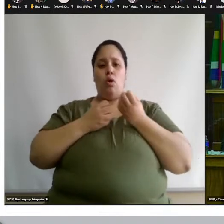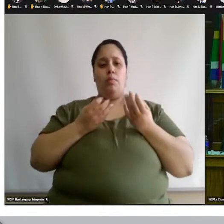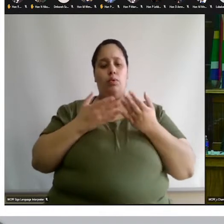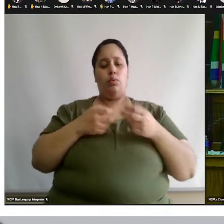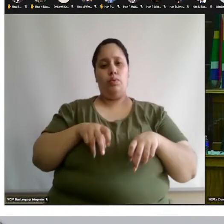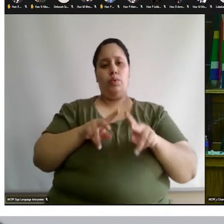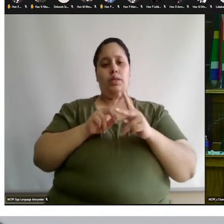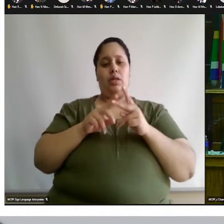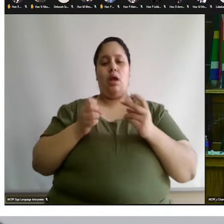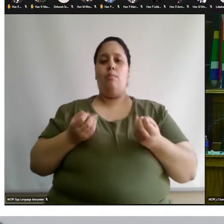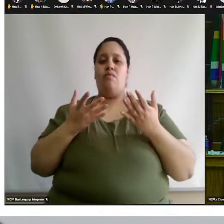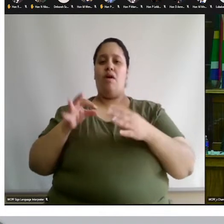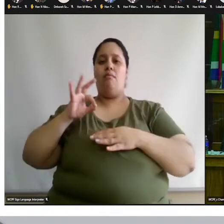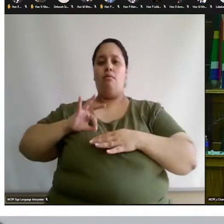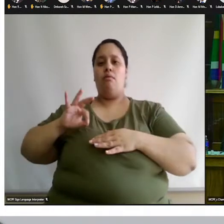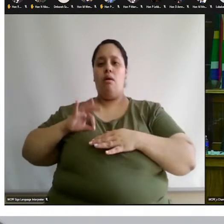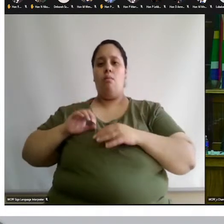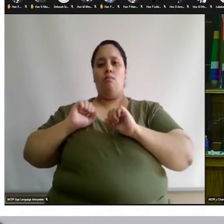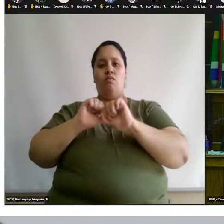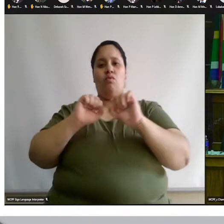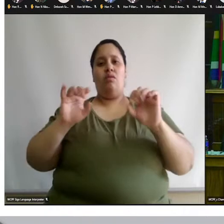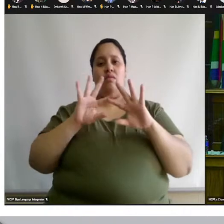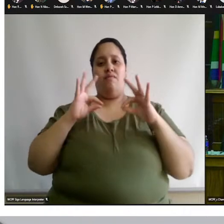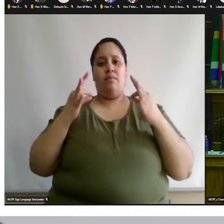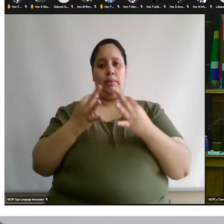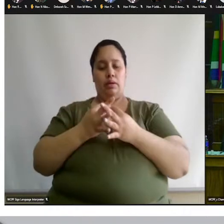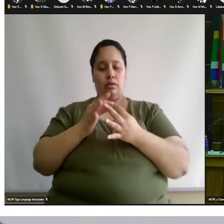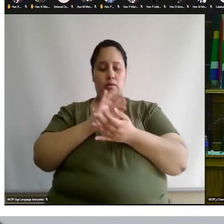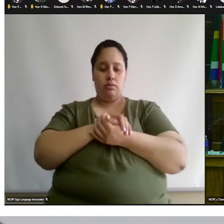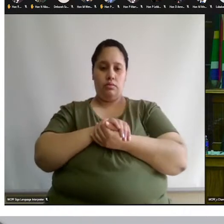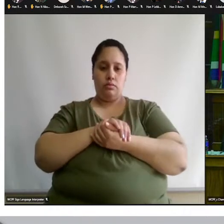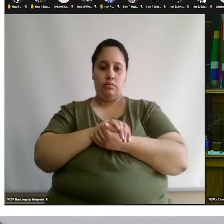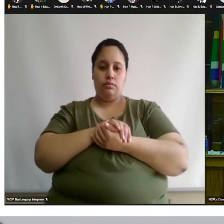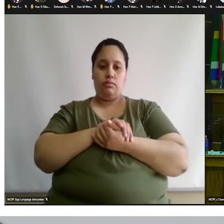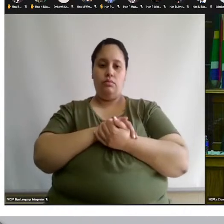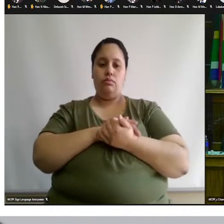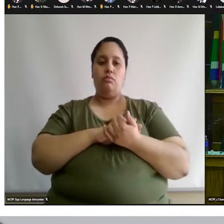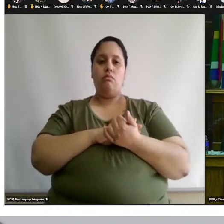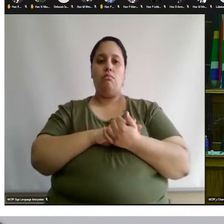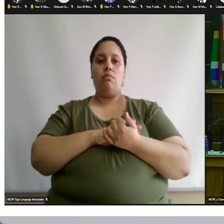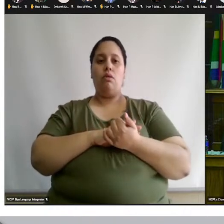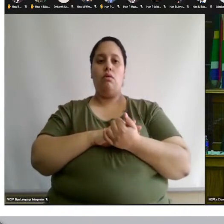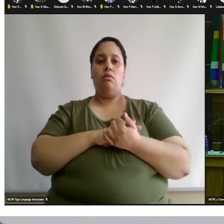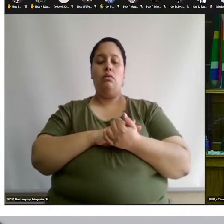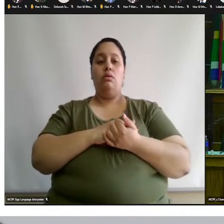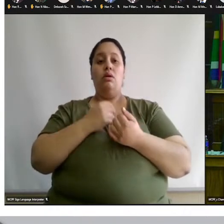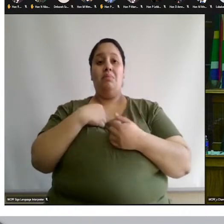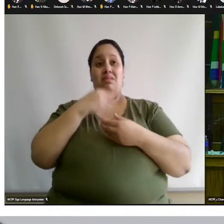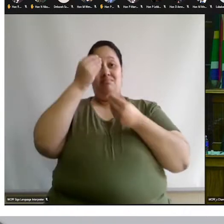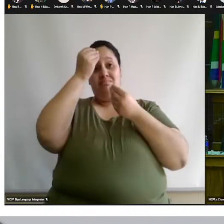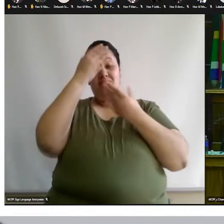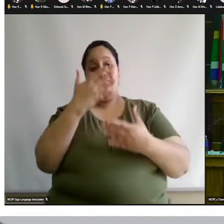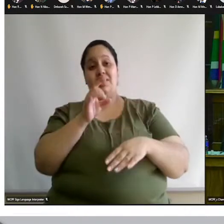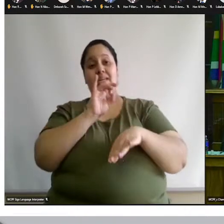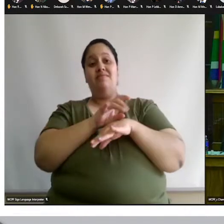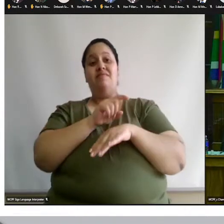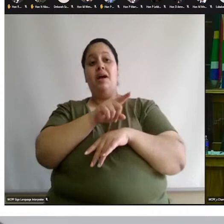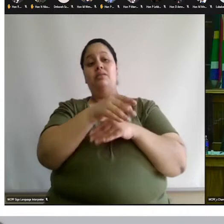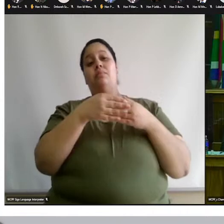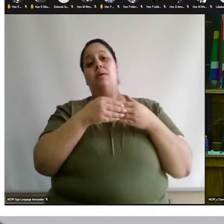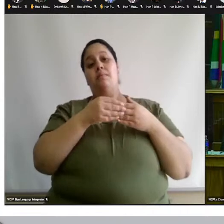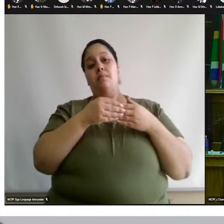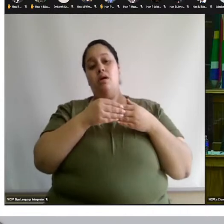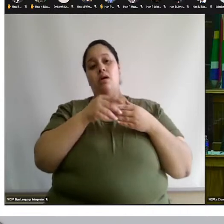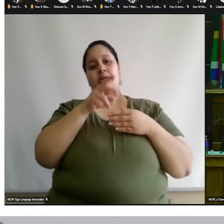income to households. I would encourage the member to perhaps put a